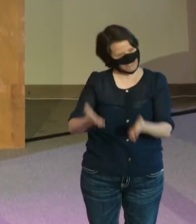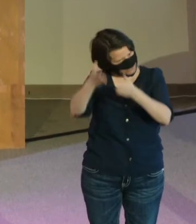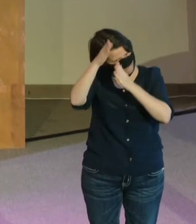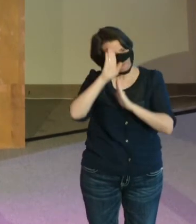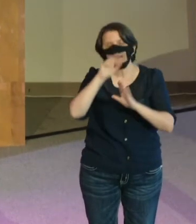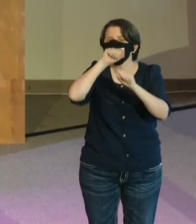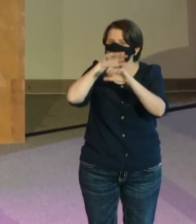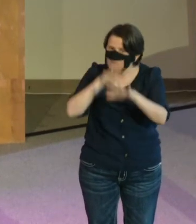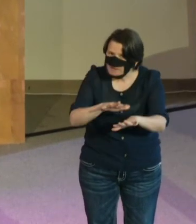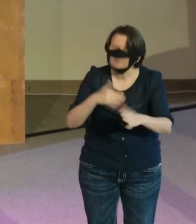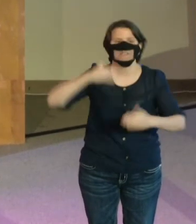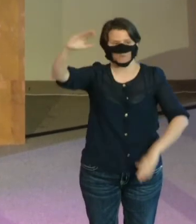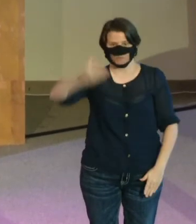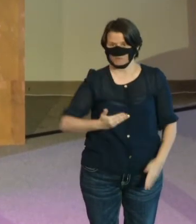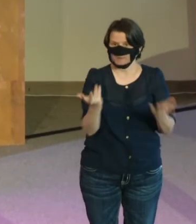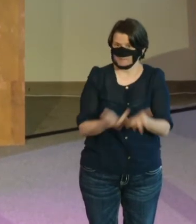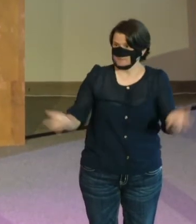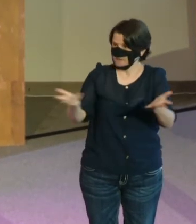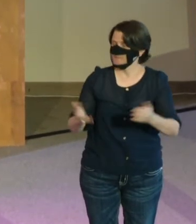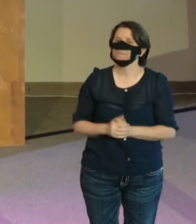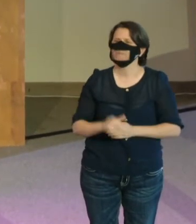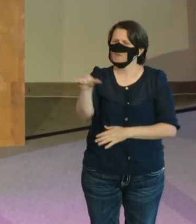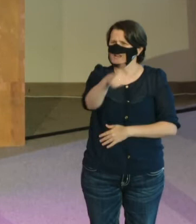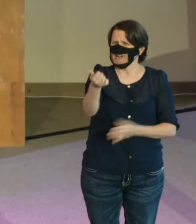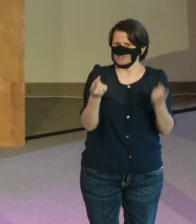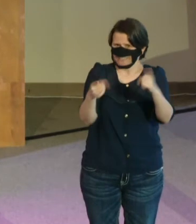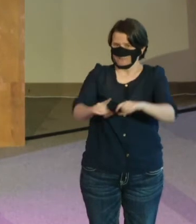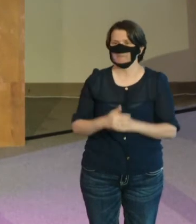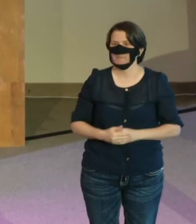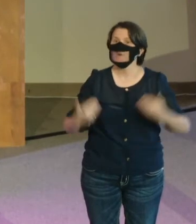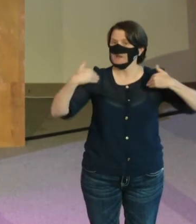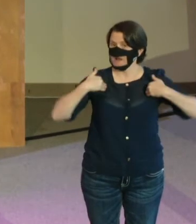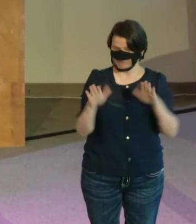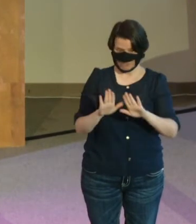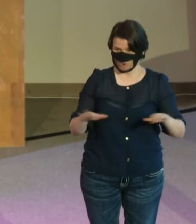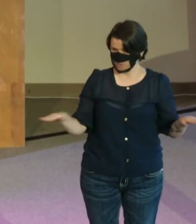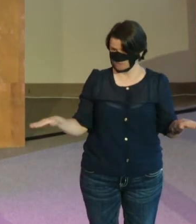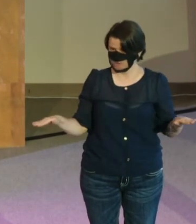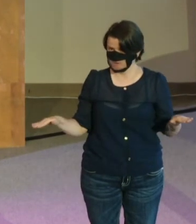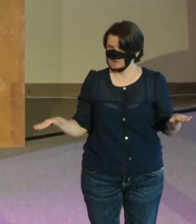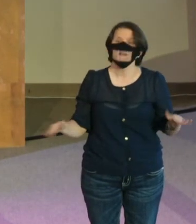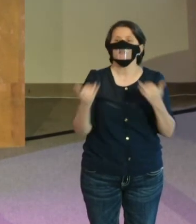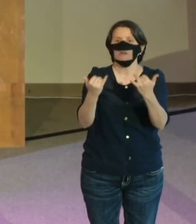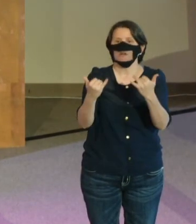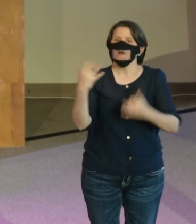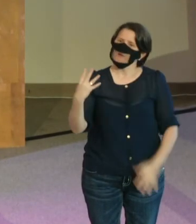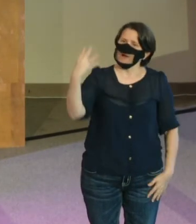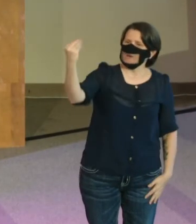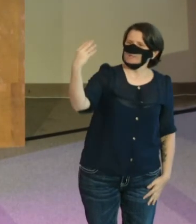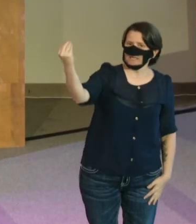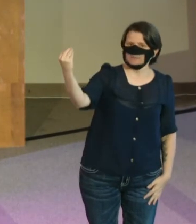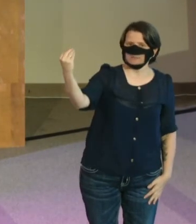here. What else is going on? Well, we've got the kids. The kids are now outside. The younger ones